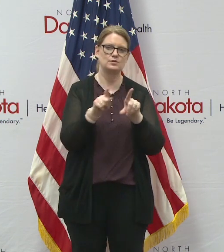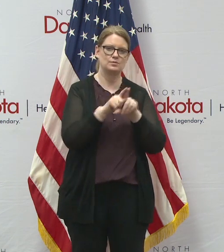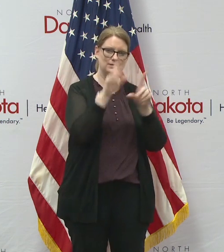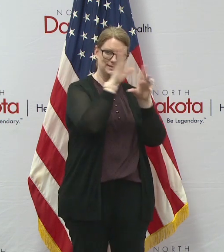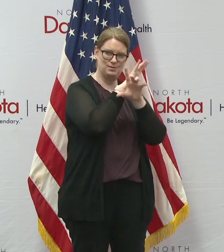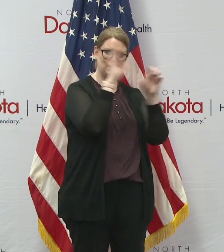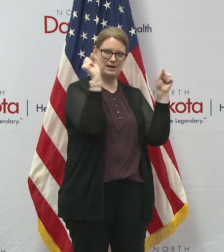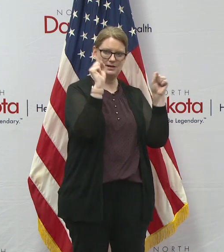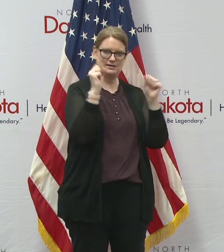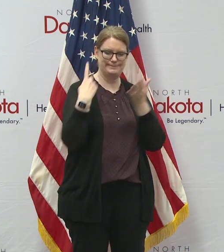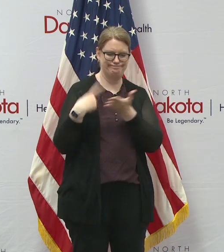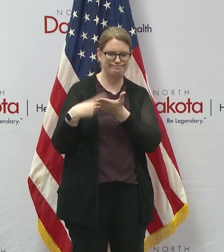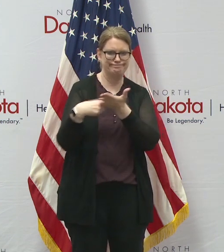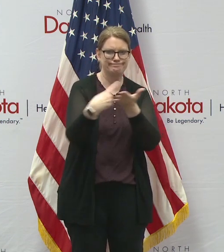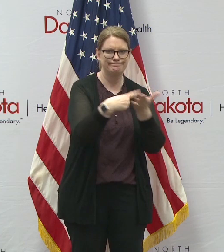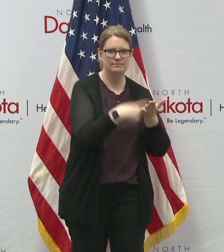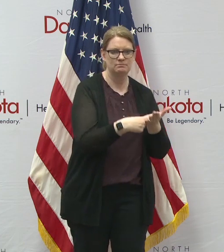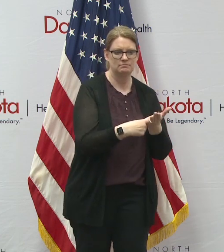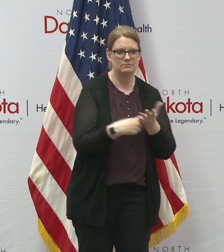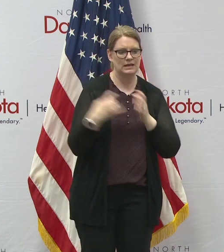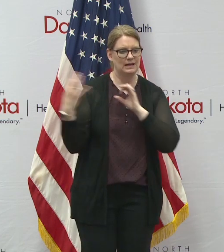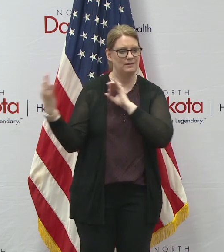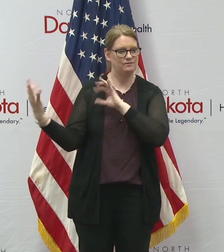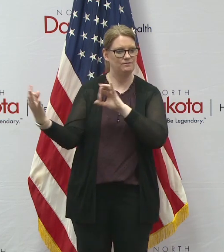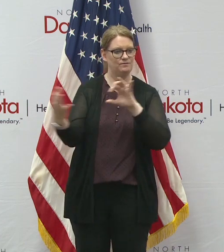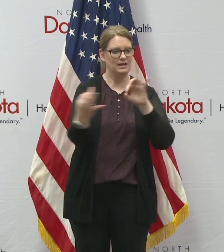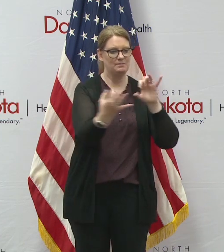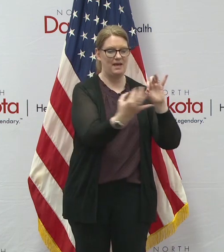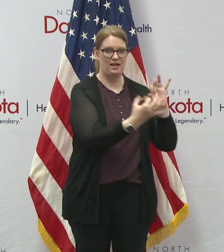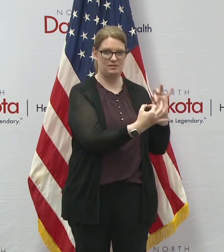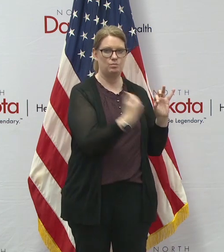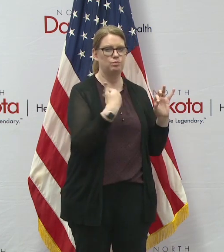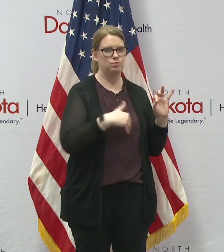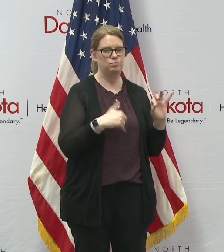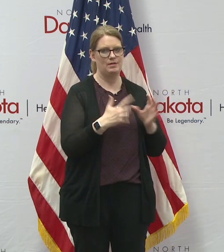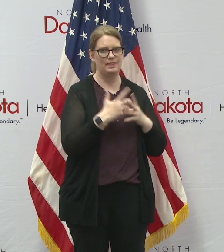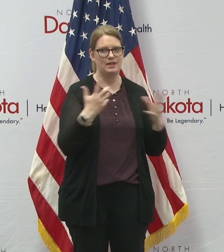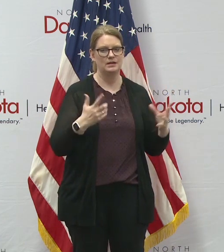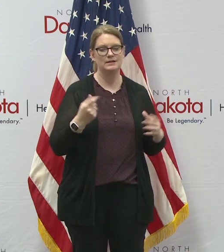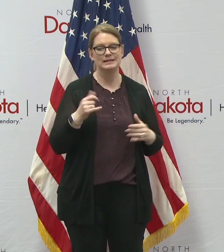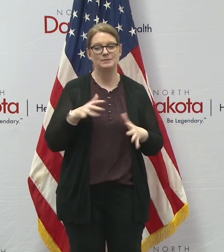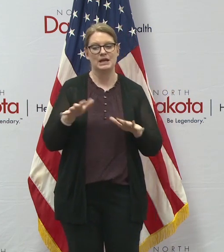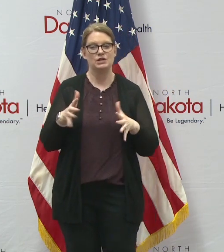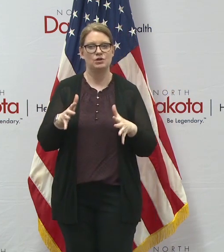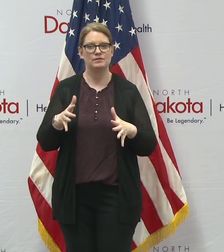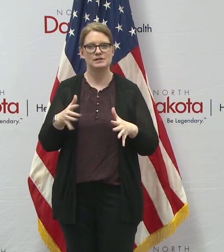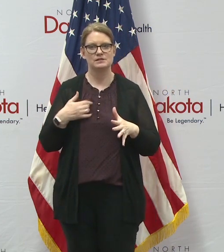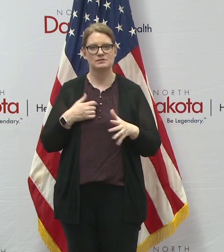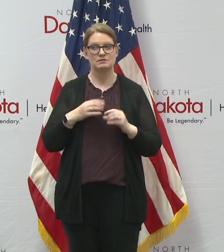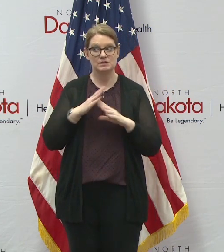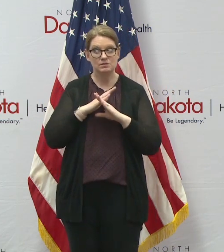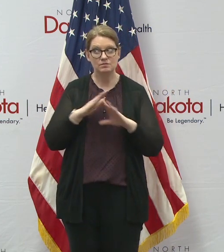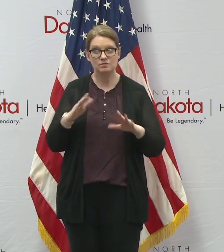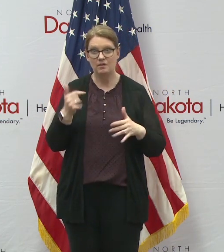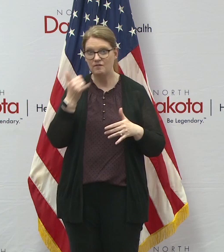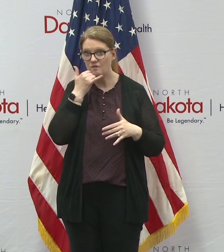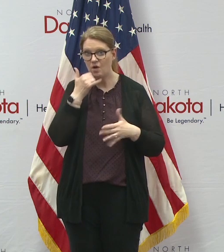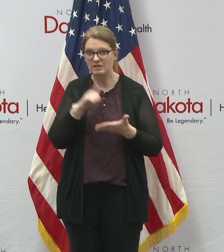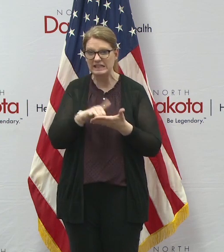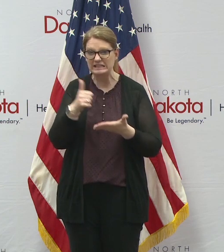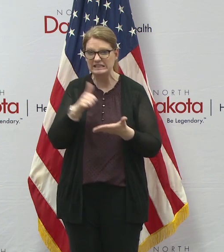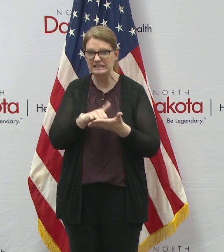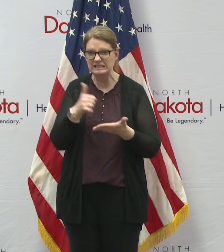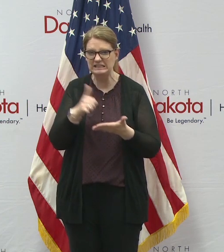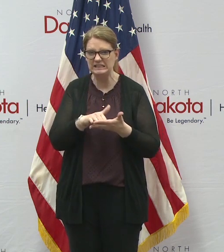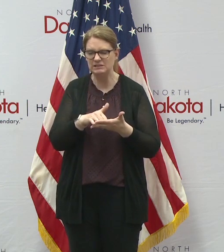so we've heard lots of feedback, and actually today we were a little nervous because the phones were pretty quiet comparatively from the last couple of